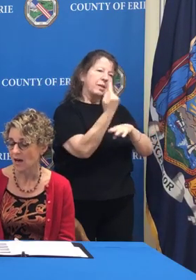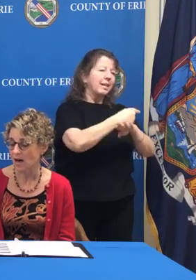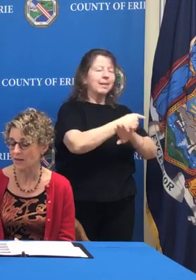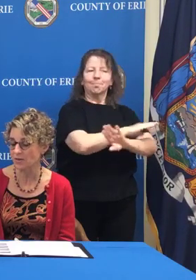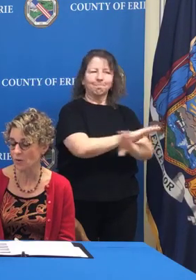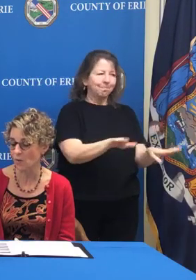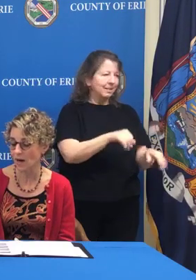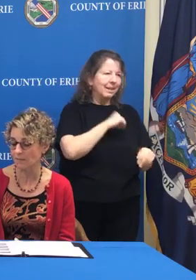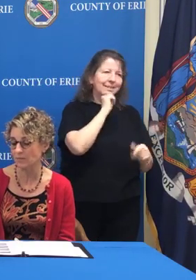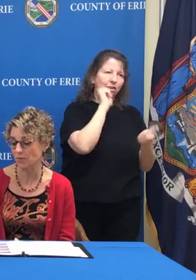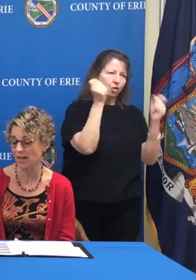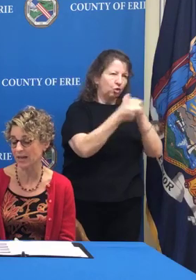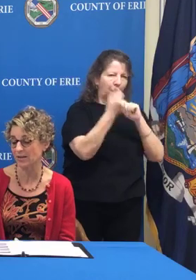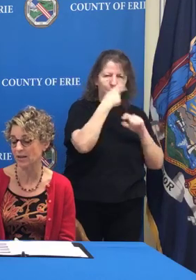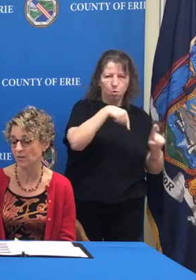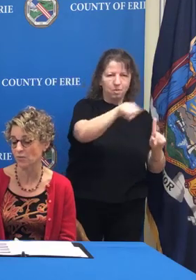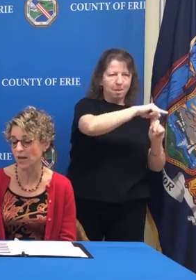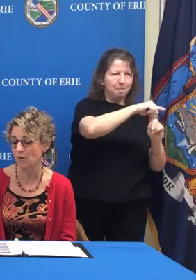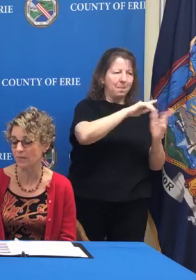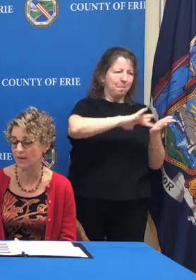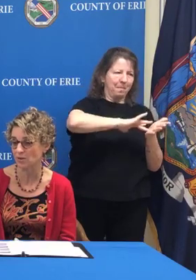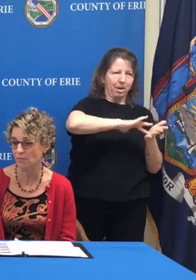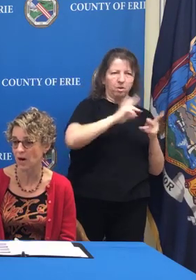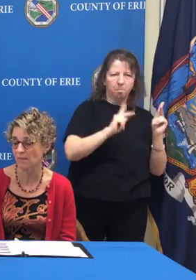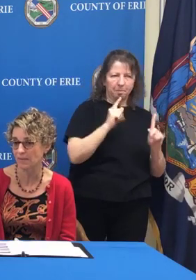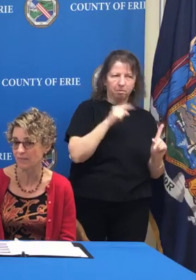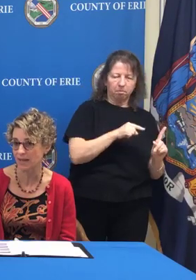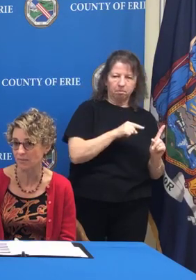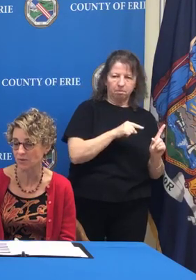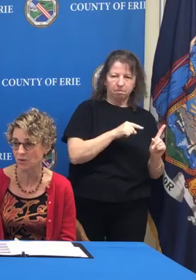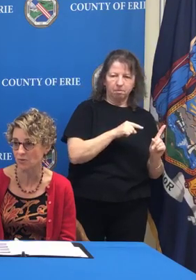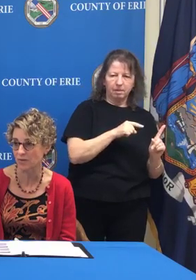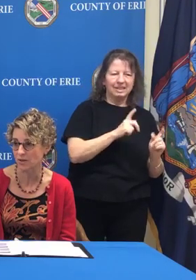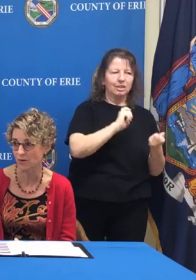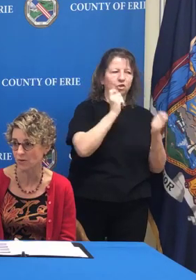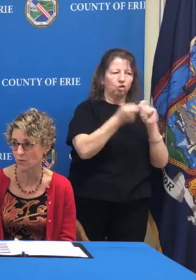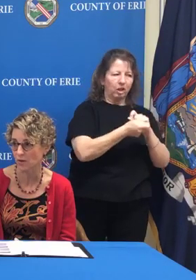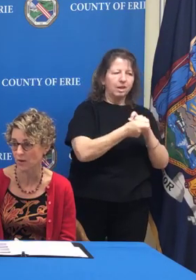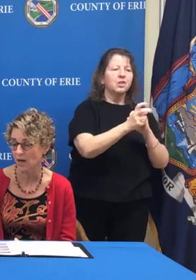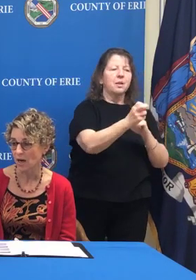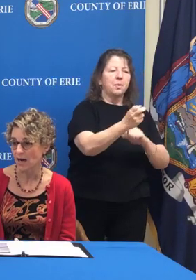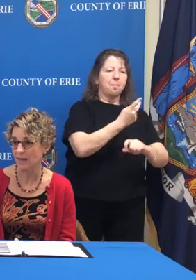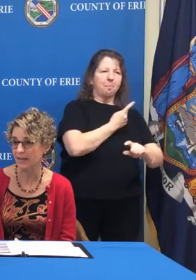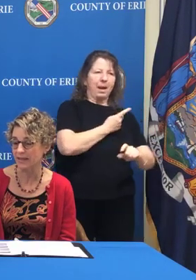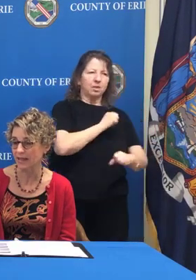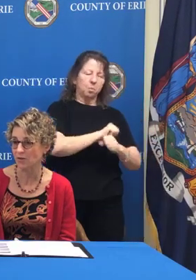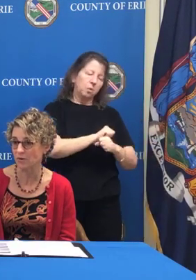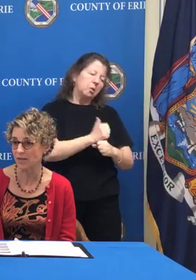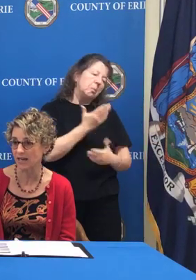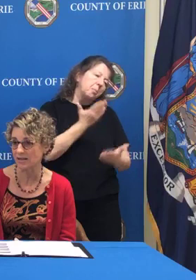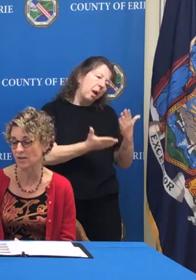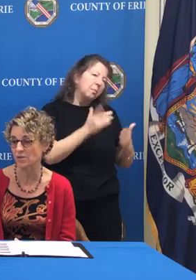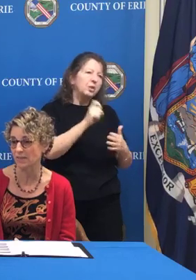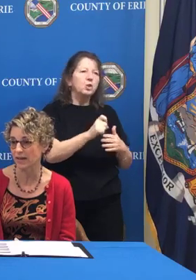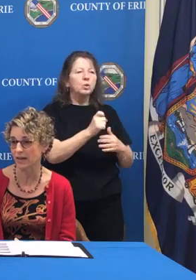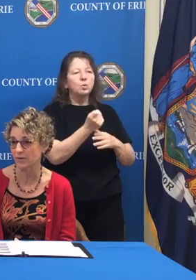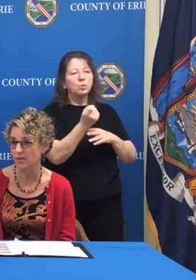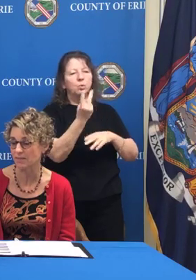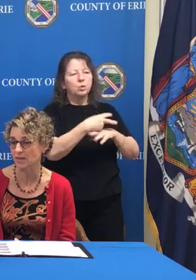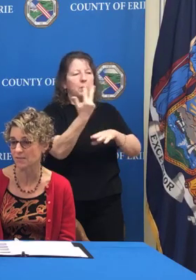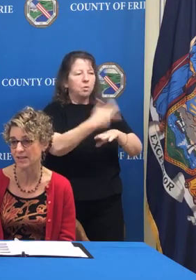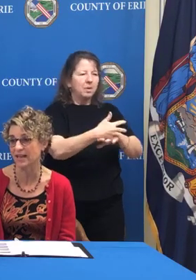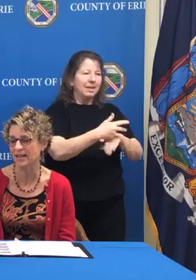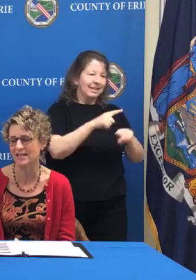days. So again, they will probably be able to return to work in the next few days, depending